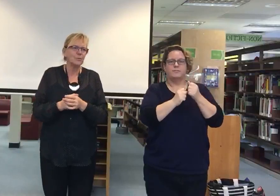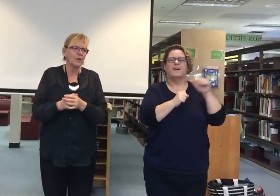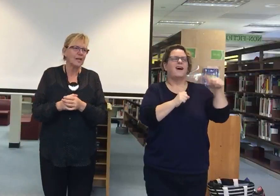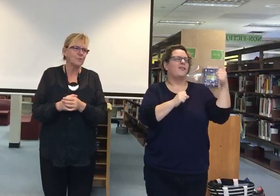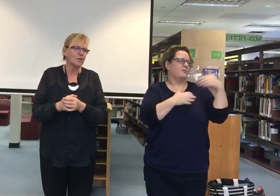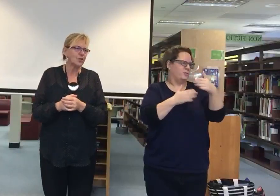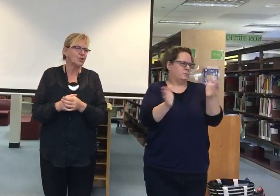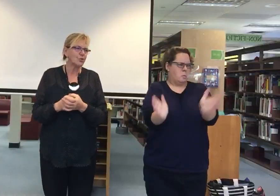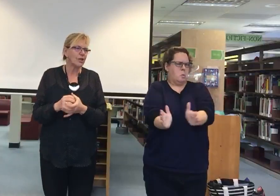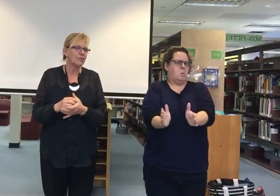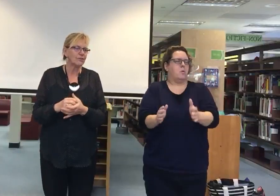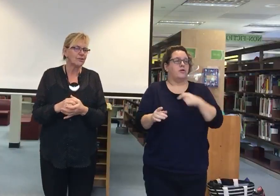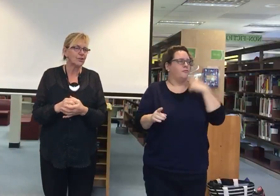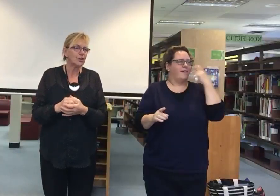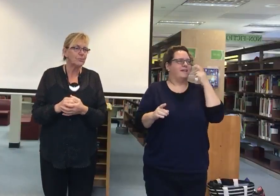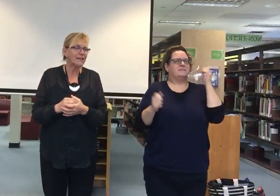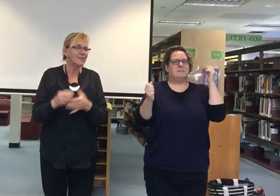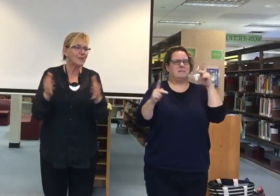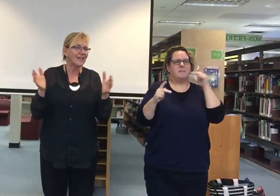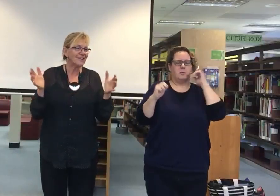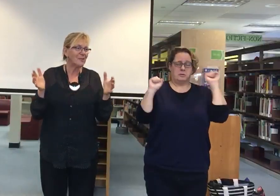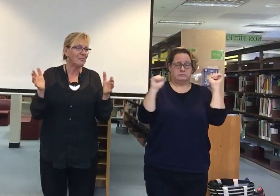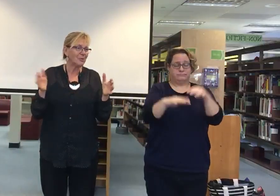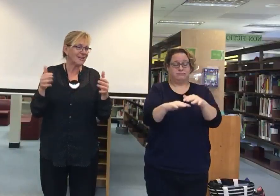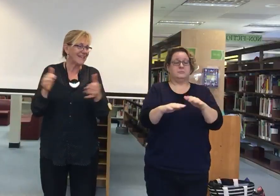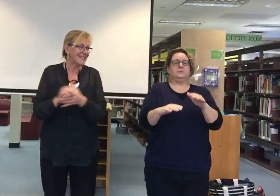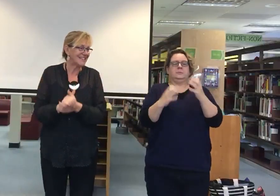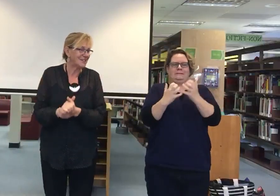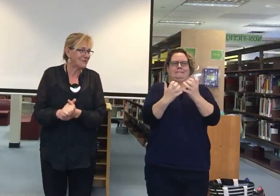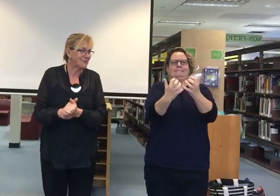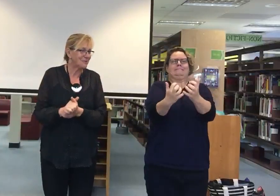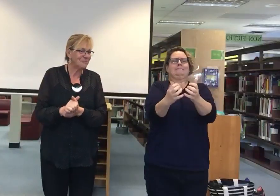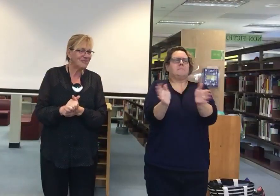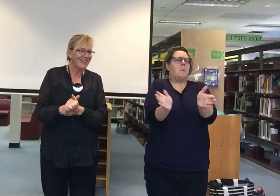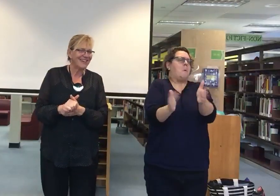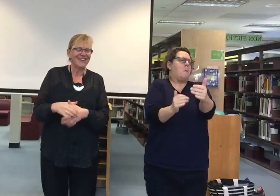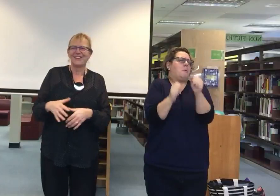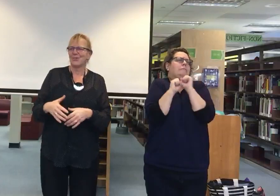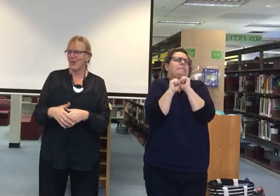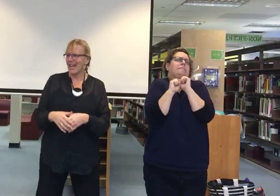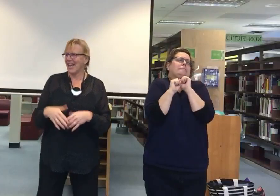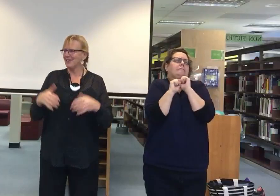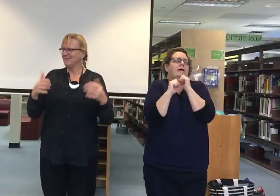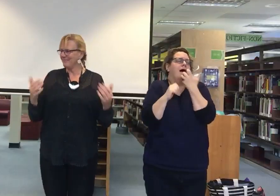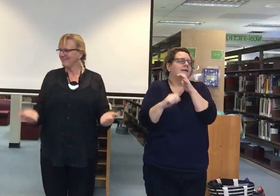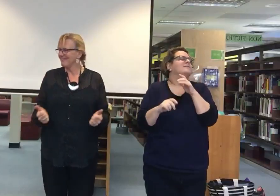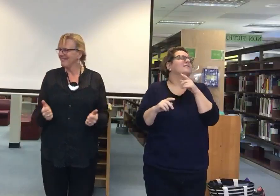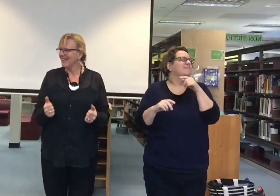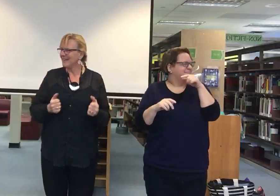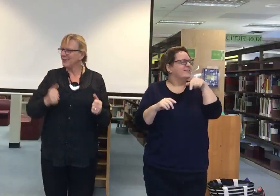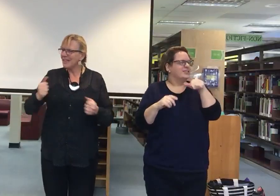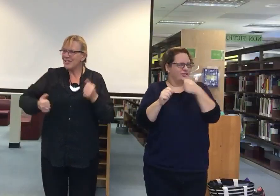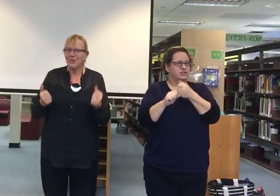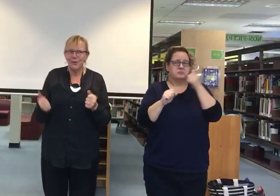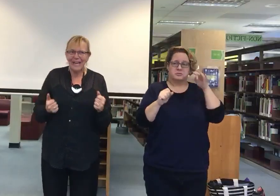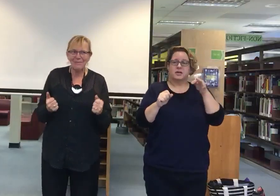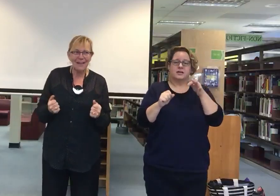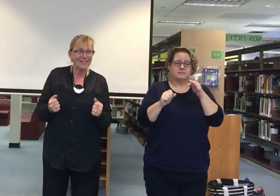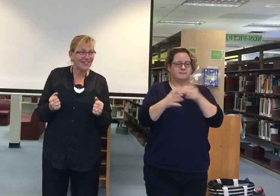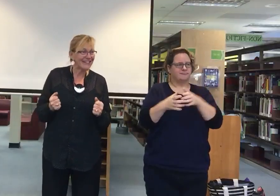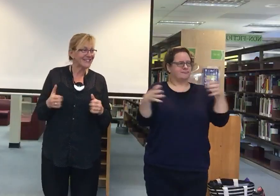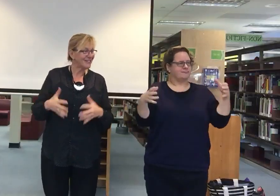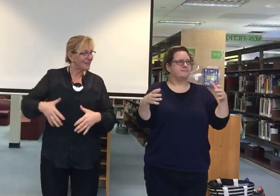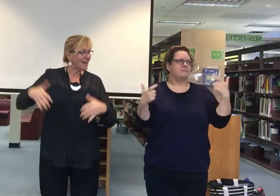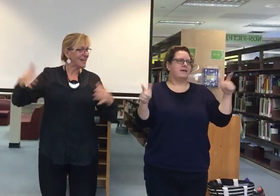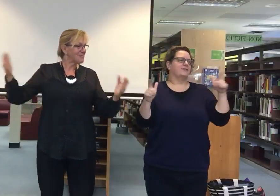and they didn't realize what a good turnout there could be, so they booked that tiny little room. So now, with each year we're getting